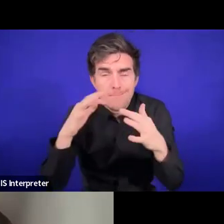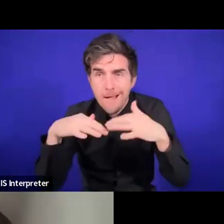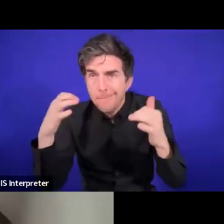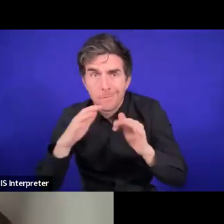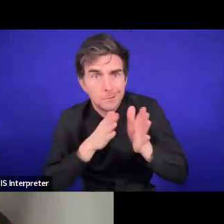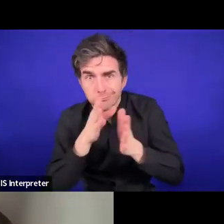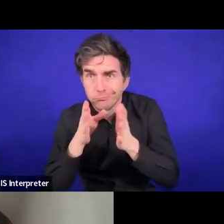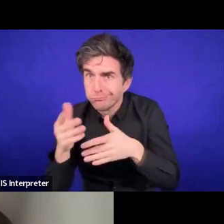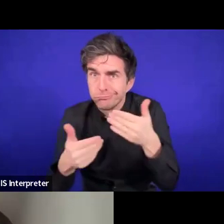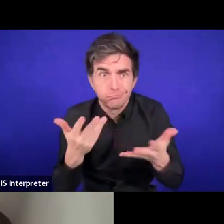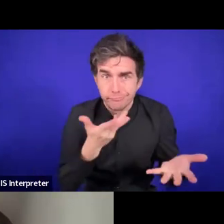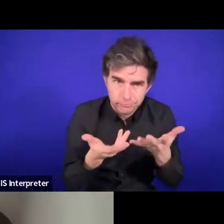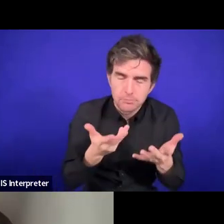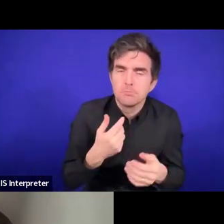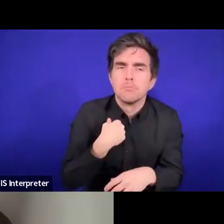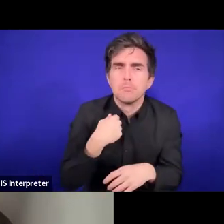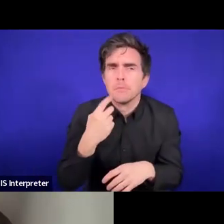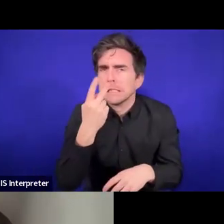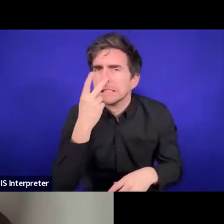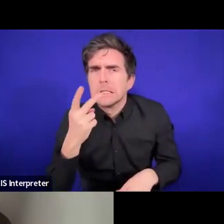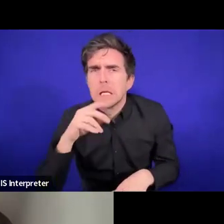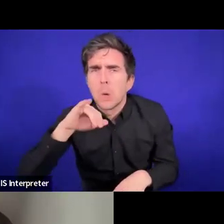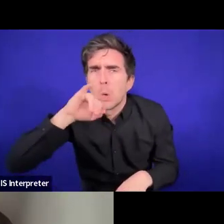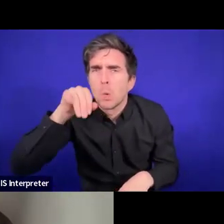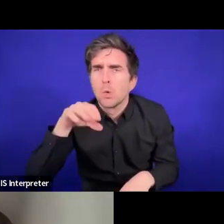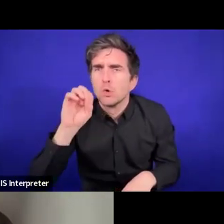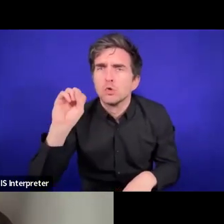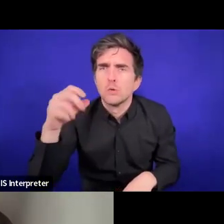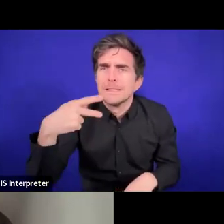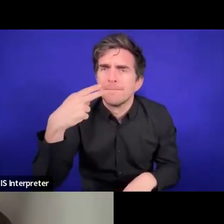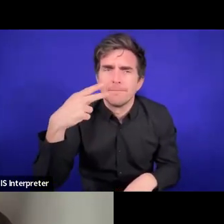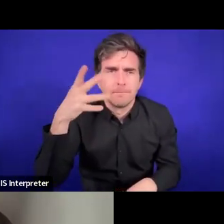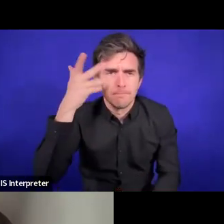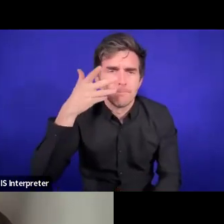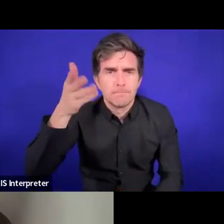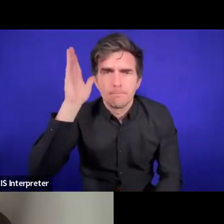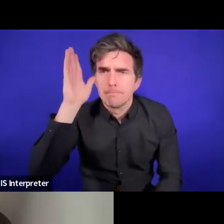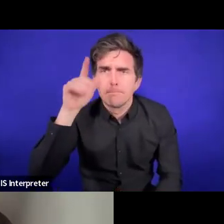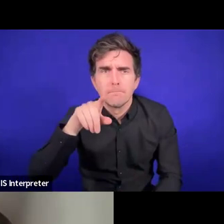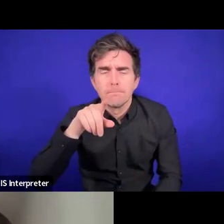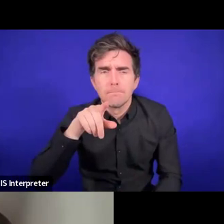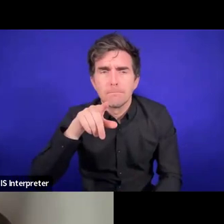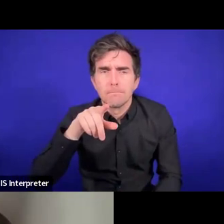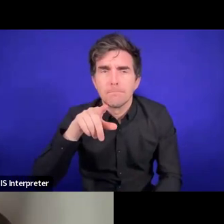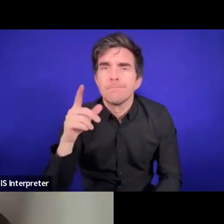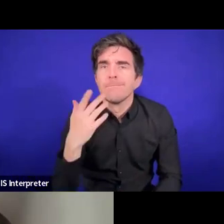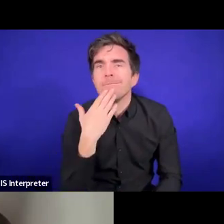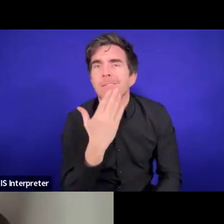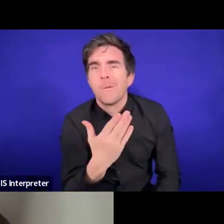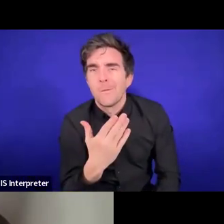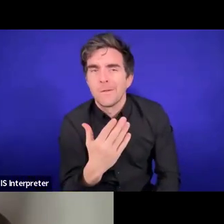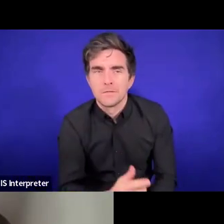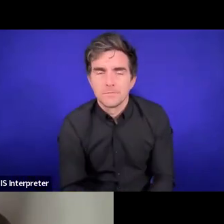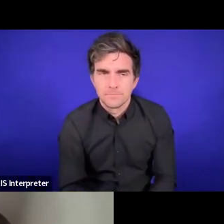Thank you so much. I just wanted to react to a few to the 2 points. The one was raised by Sarah